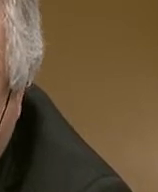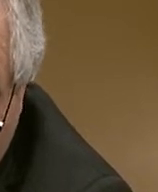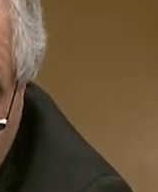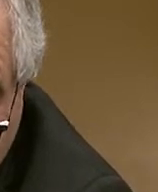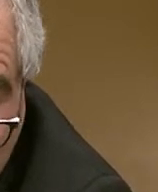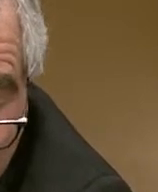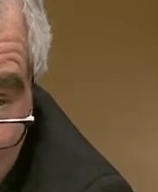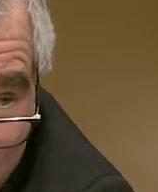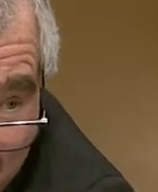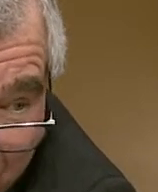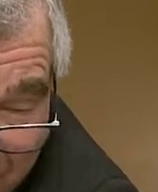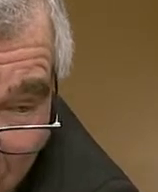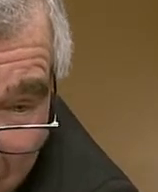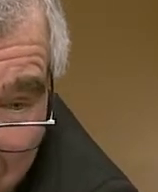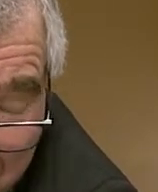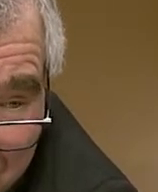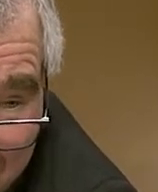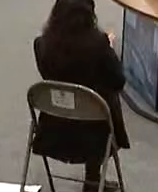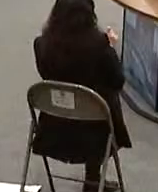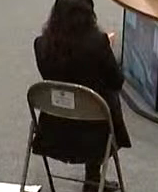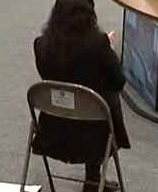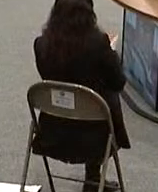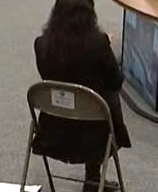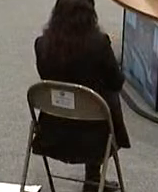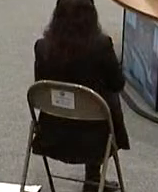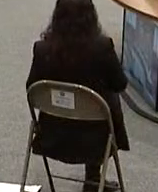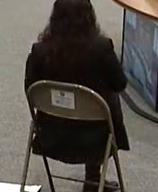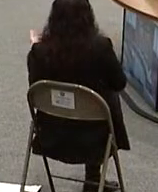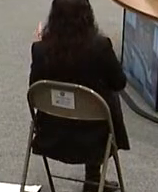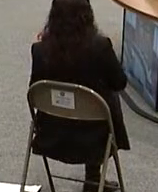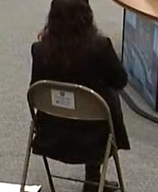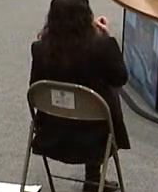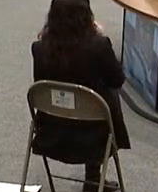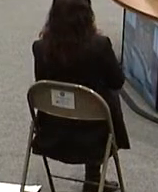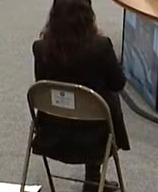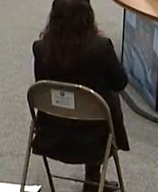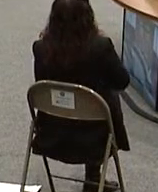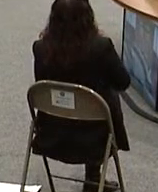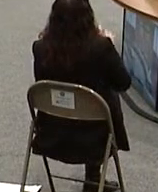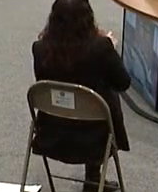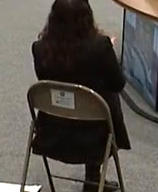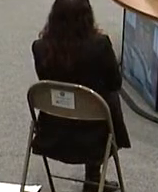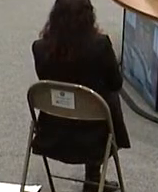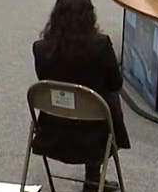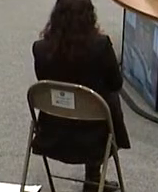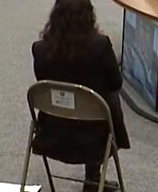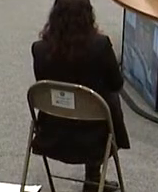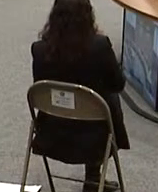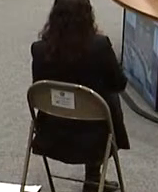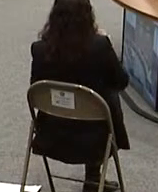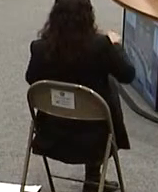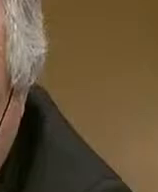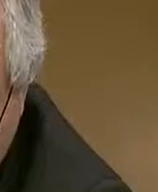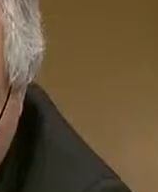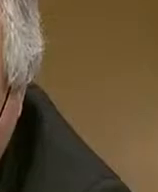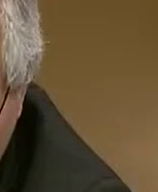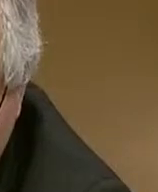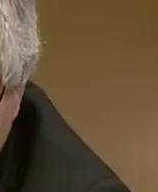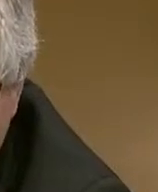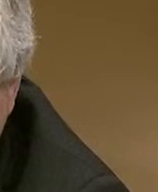those in favor of the author's A-1 amendment, say aye. Aye. All those opposed? The amendment passes. Final comments?